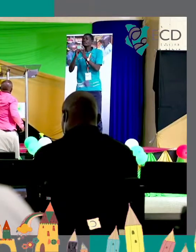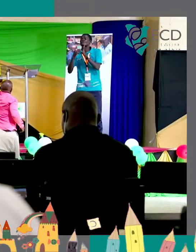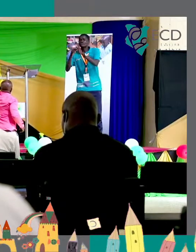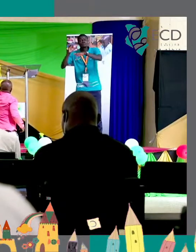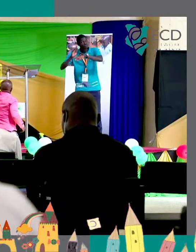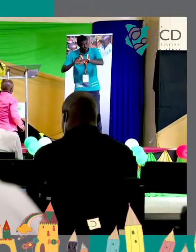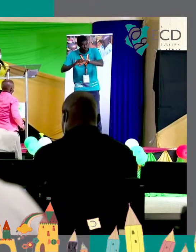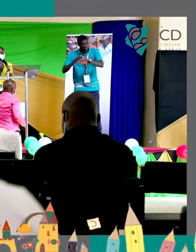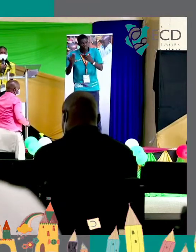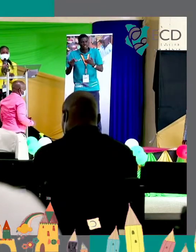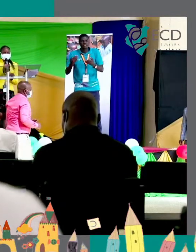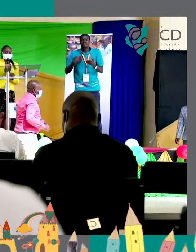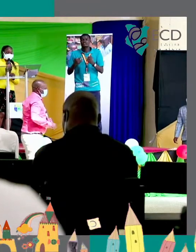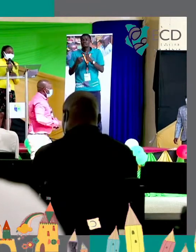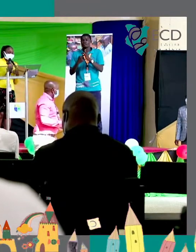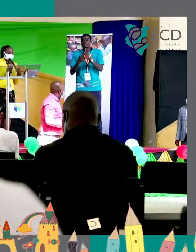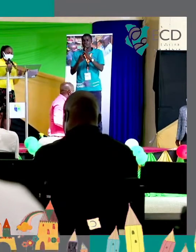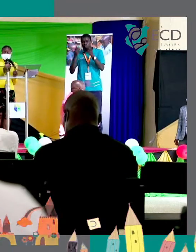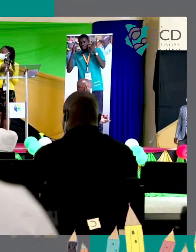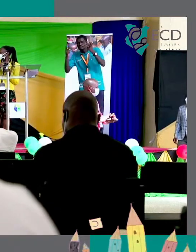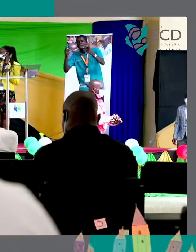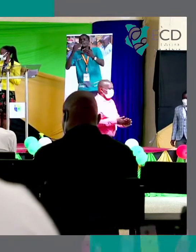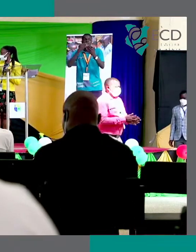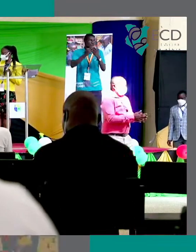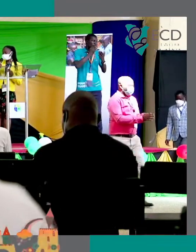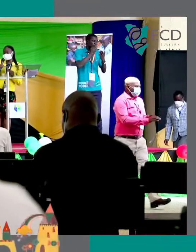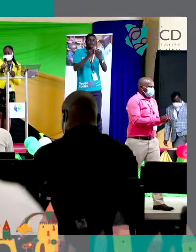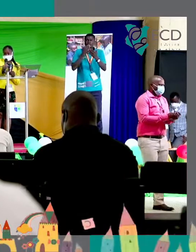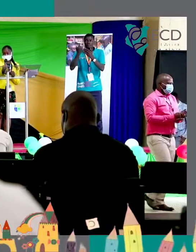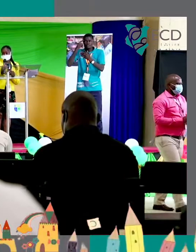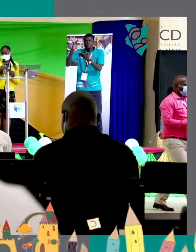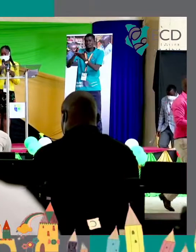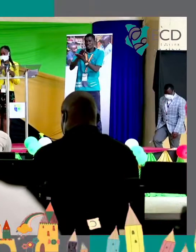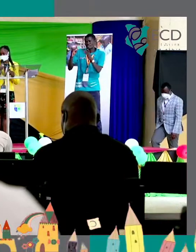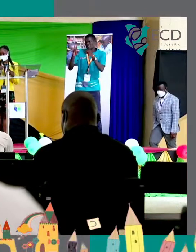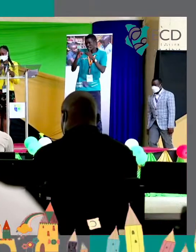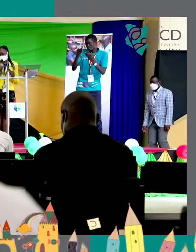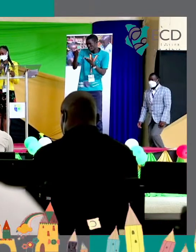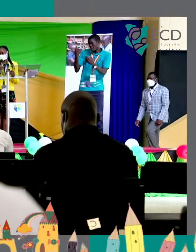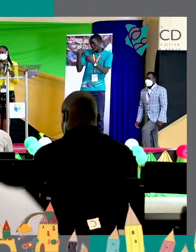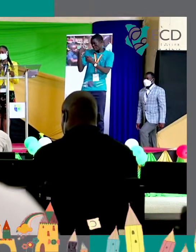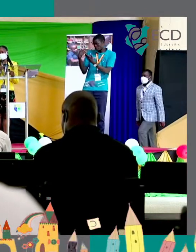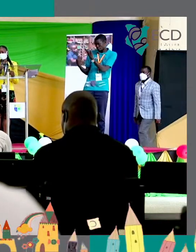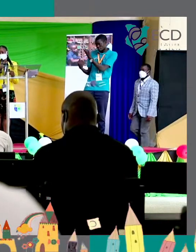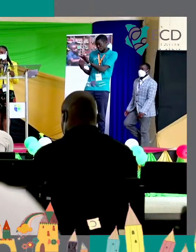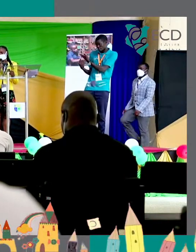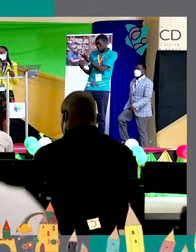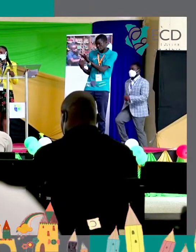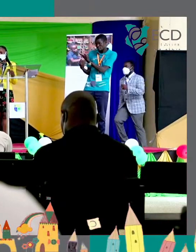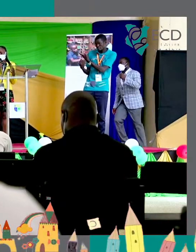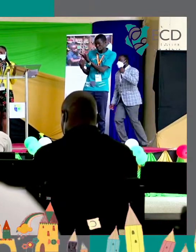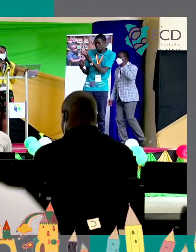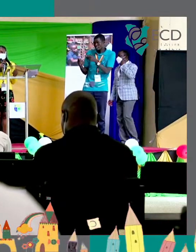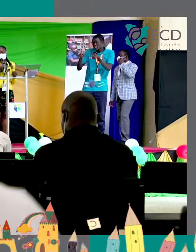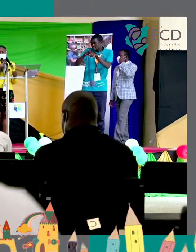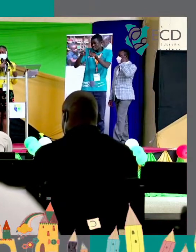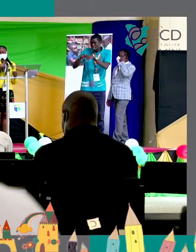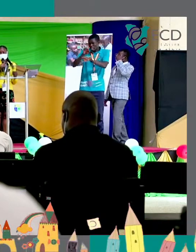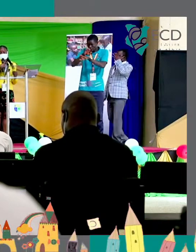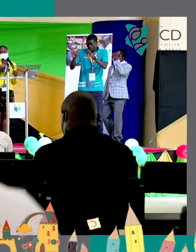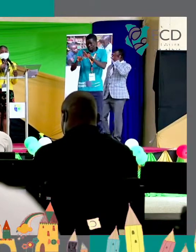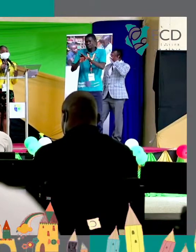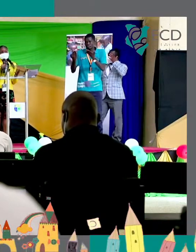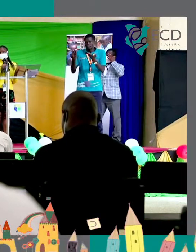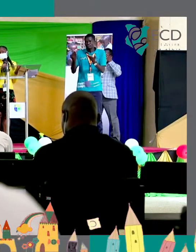good space to reflect and just see. Thank you for sharing the data. The numbers speak, they always say, and the